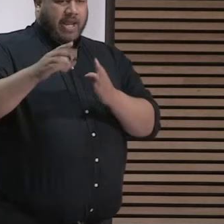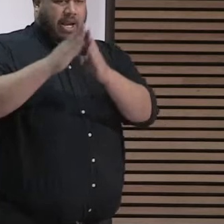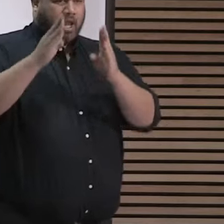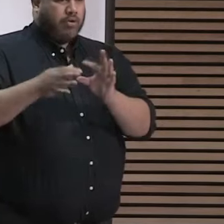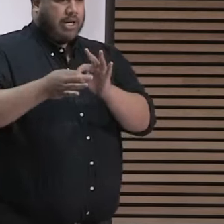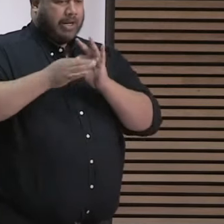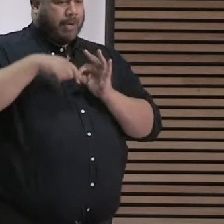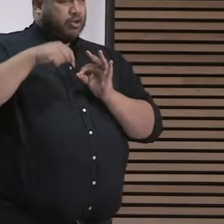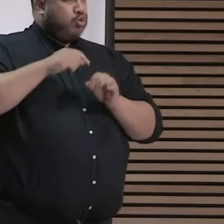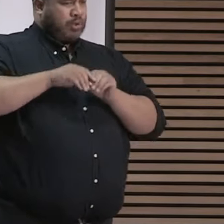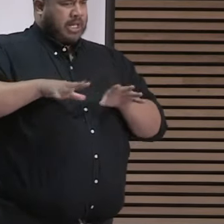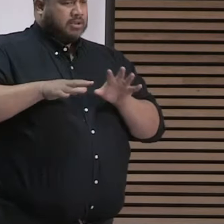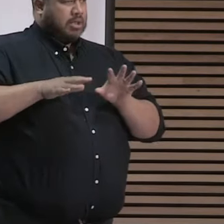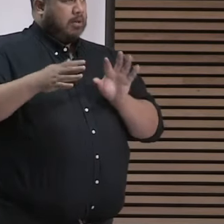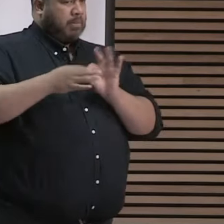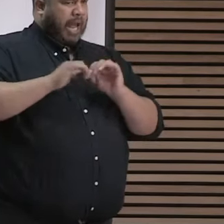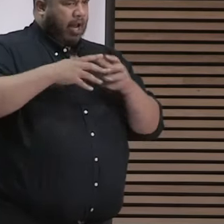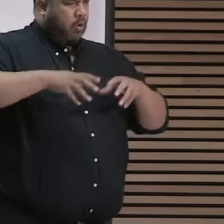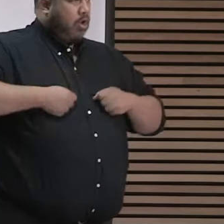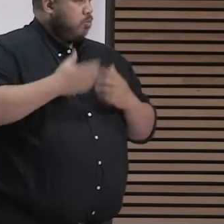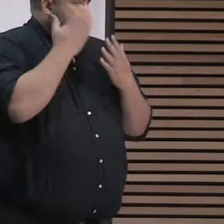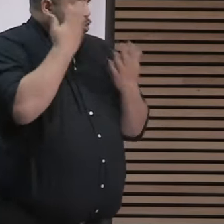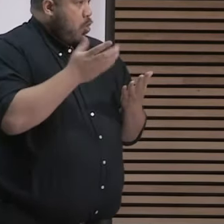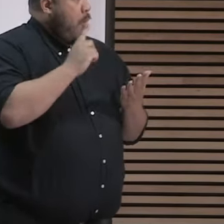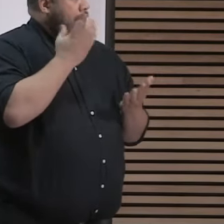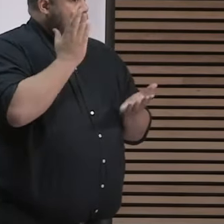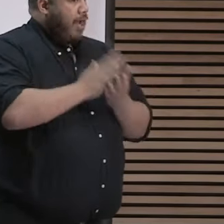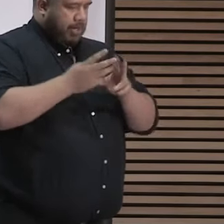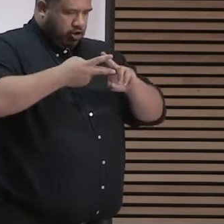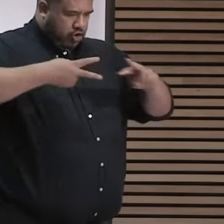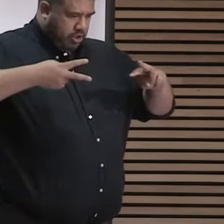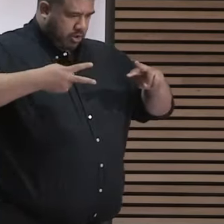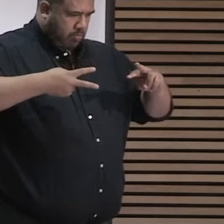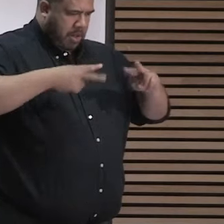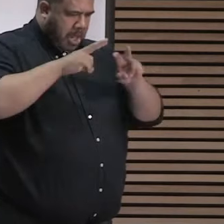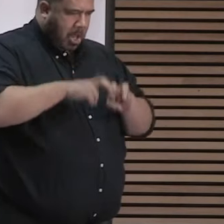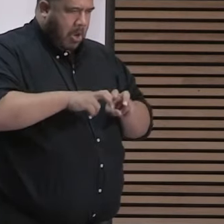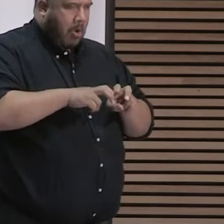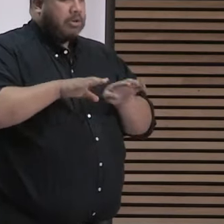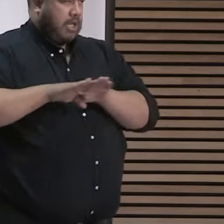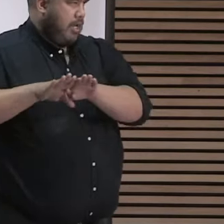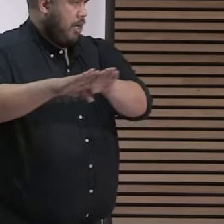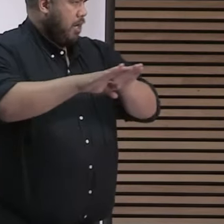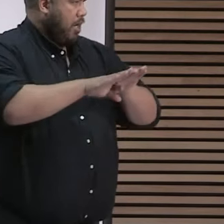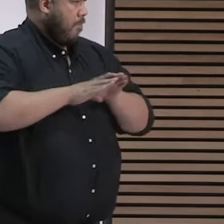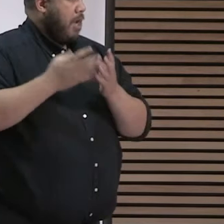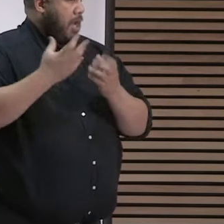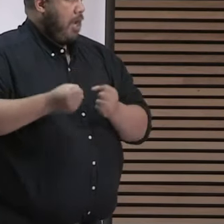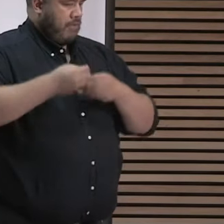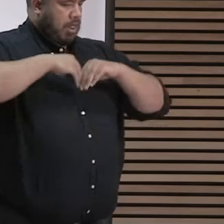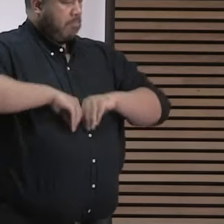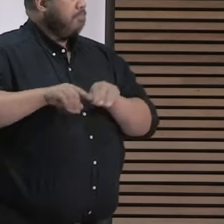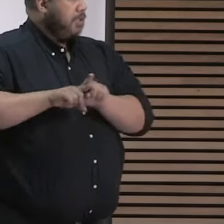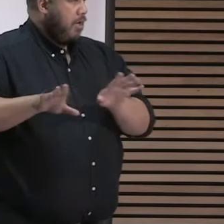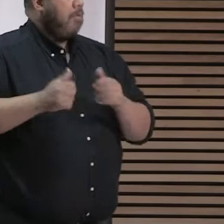know that the virus found in the cluster is essentially the same one that is found in the members of this household who have